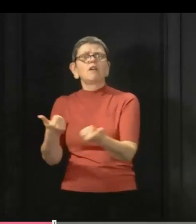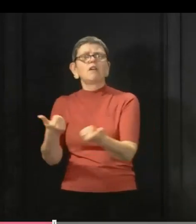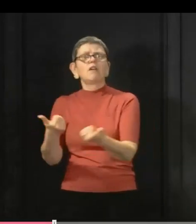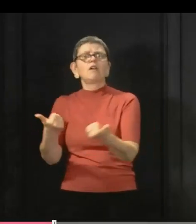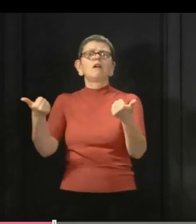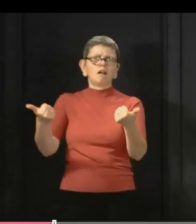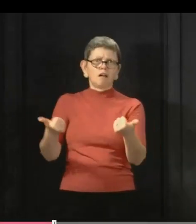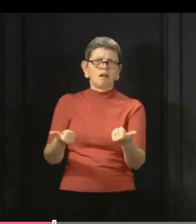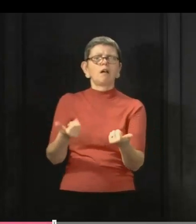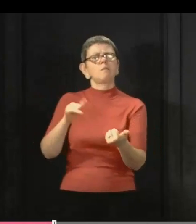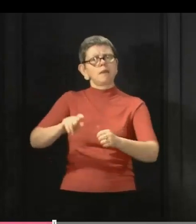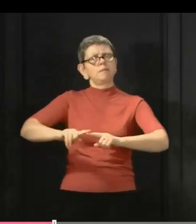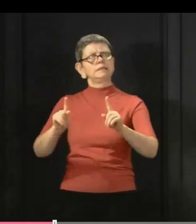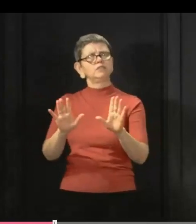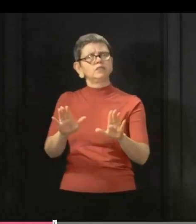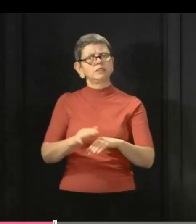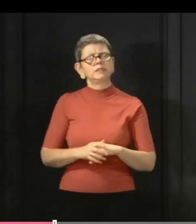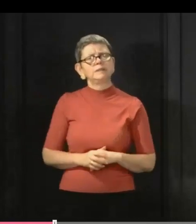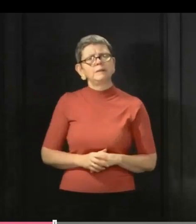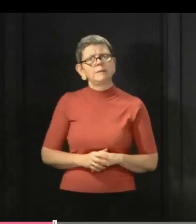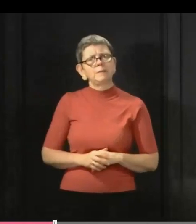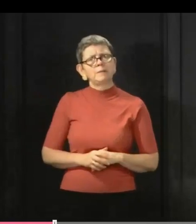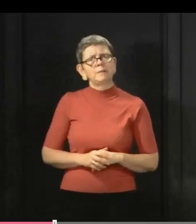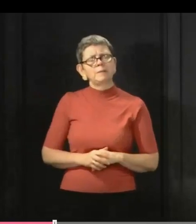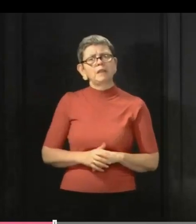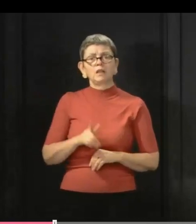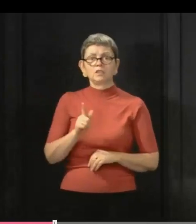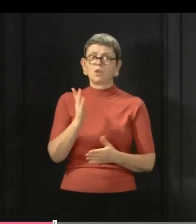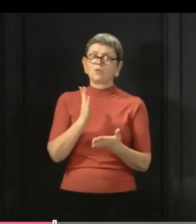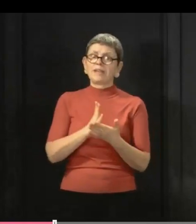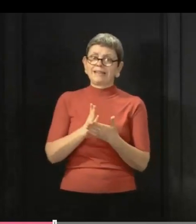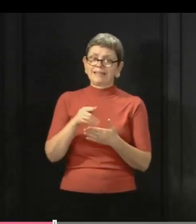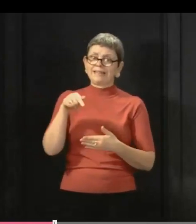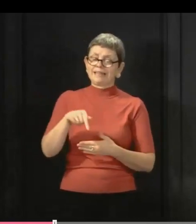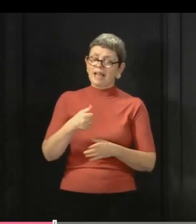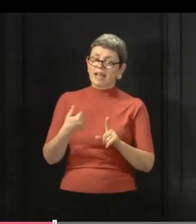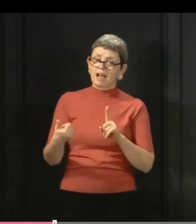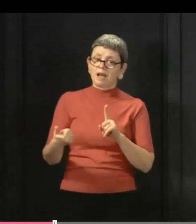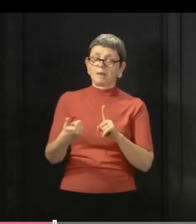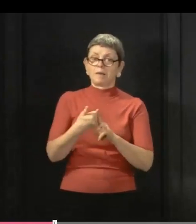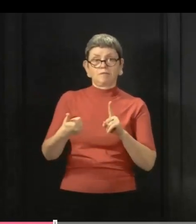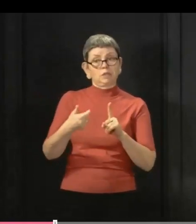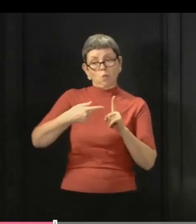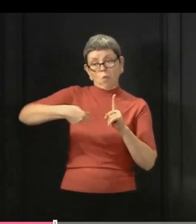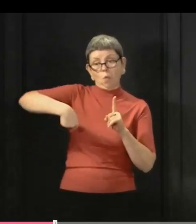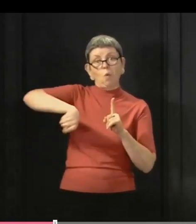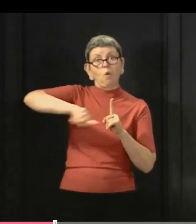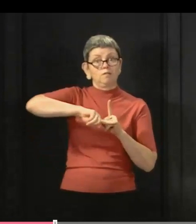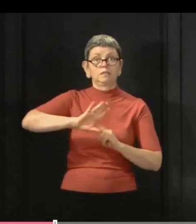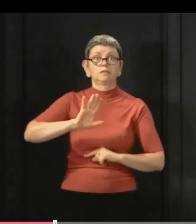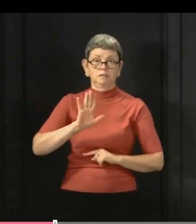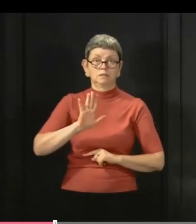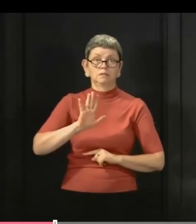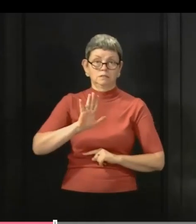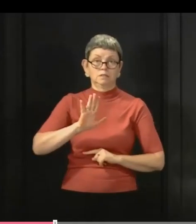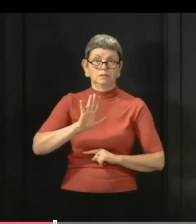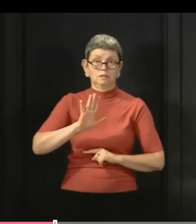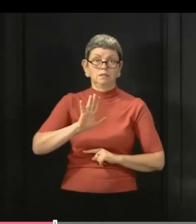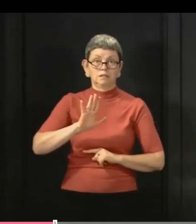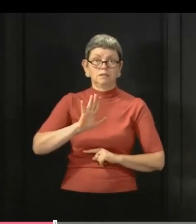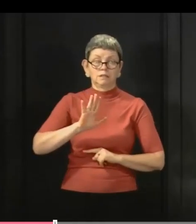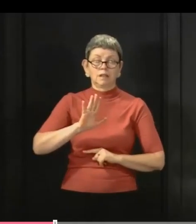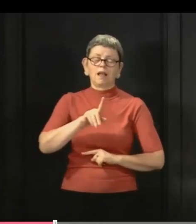no. So this really is about all of us because it will impact on the lives of each and every one of us. So that is why it